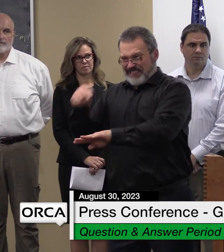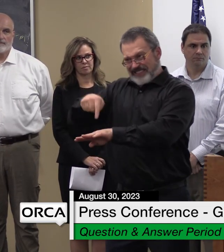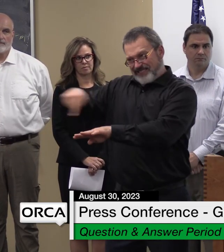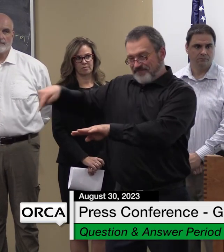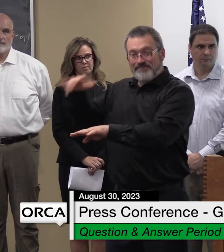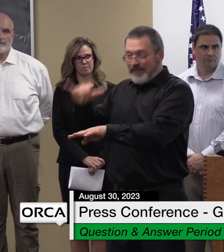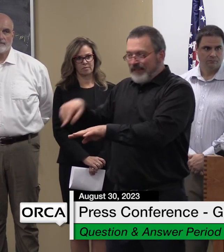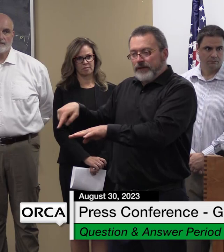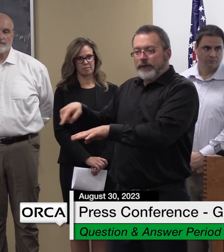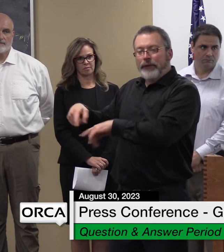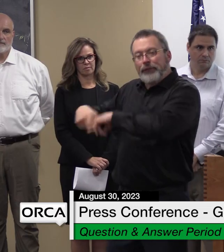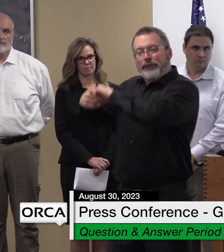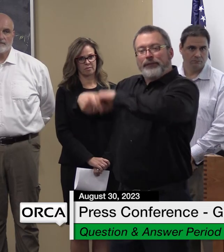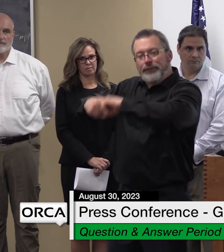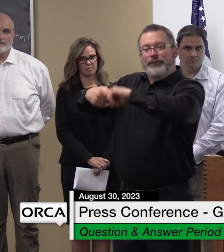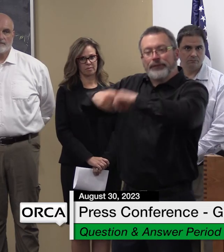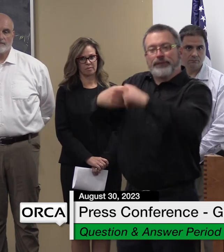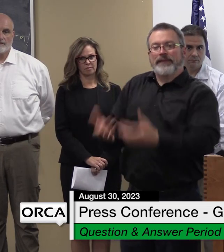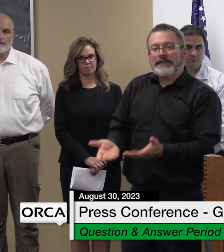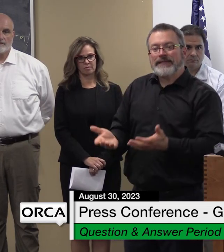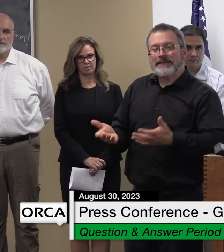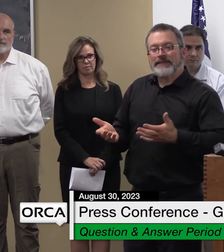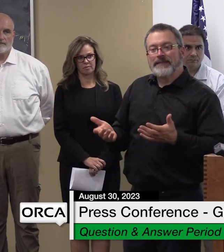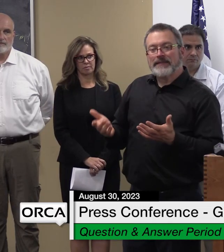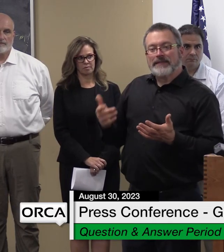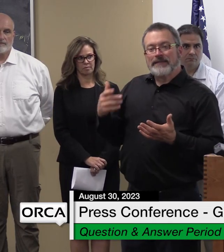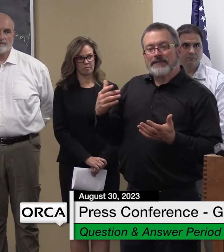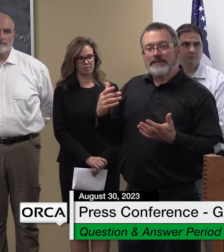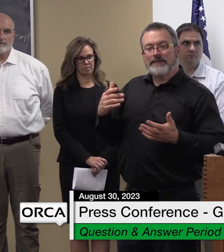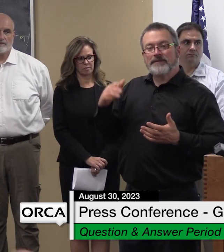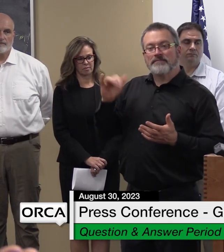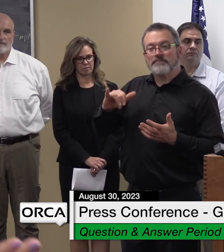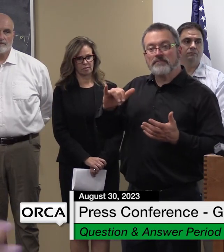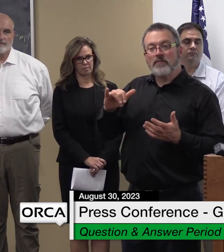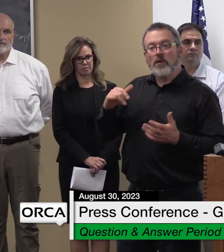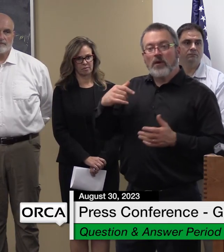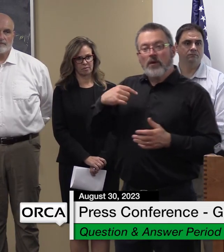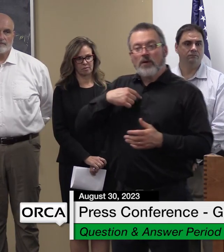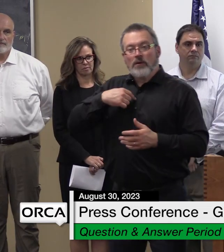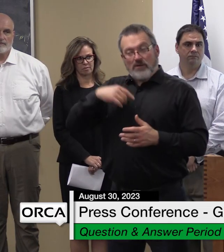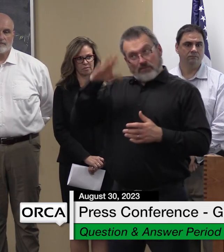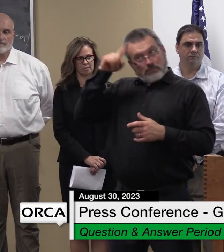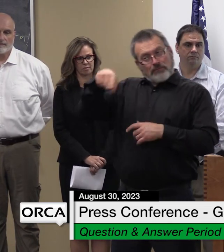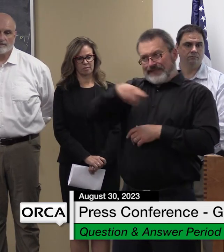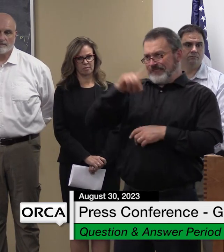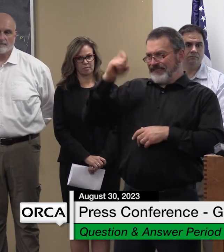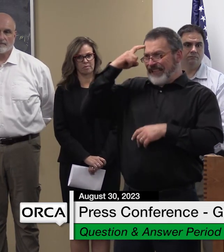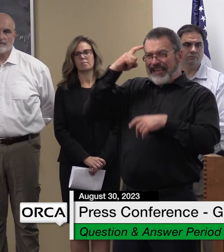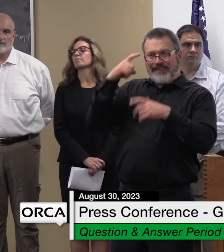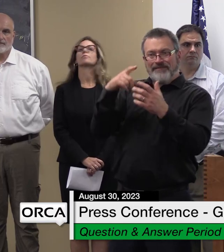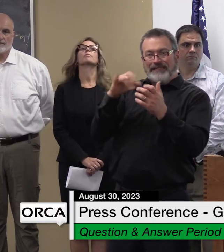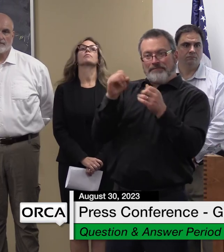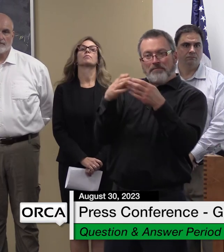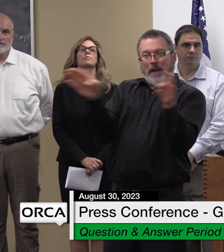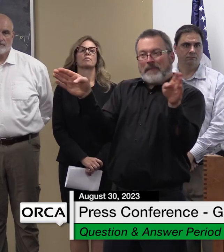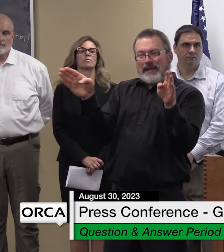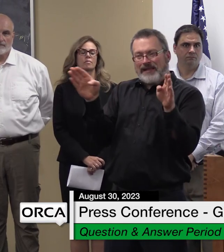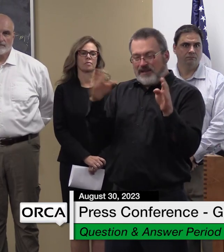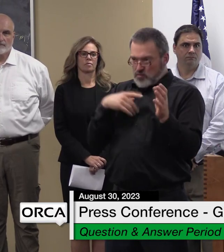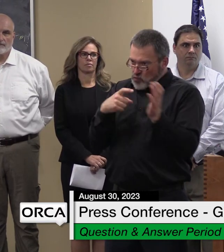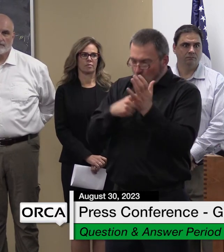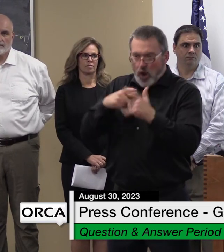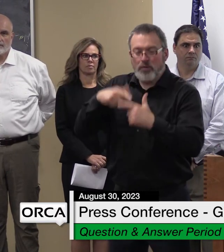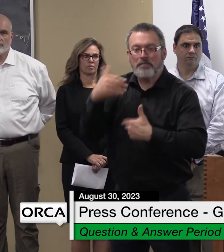two facilities, considering the ADA requirements and so forth, and getting our employees back in and making sure that they can get to